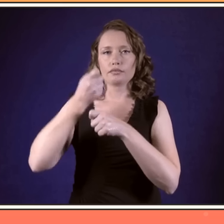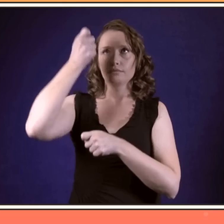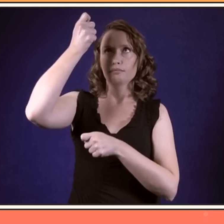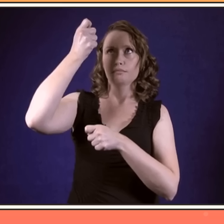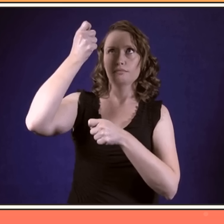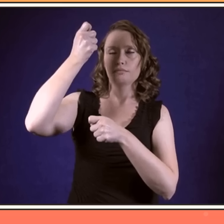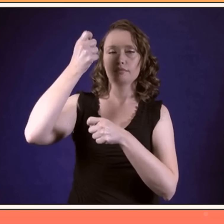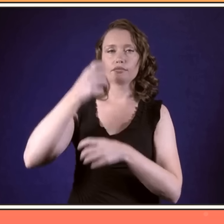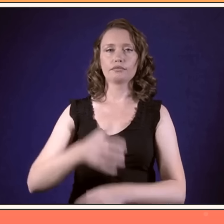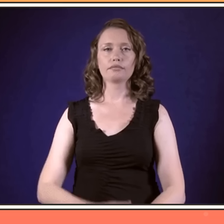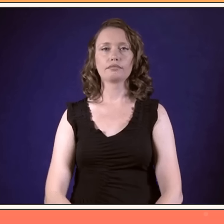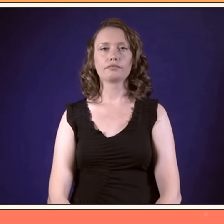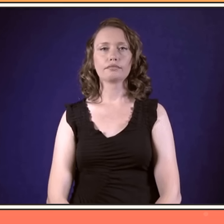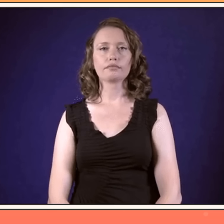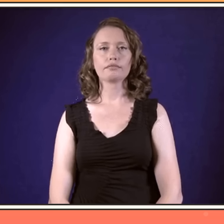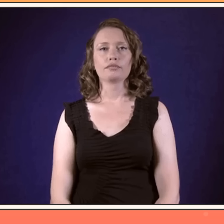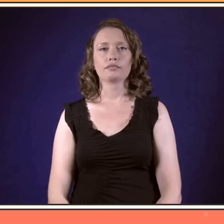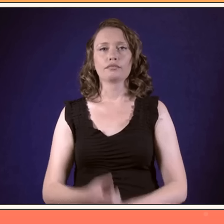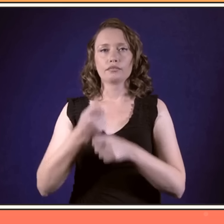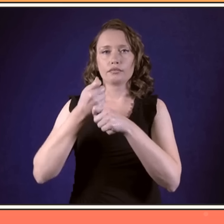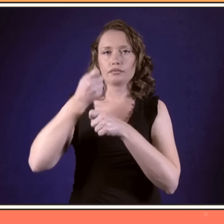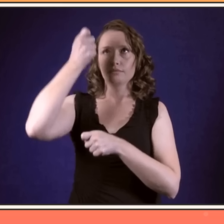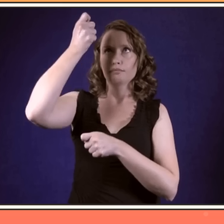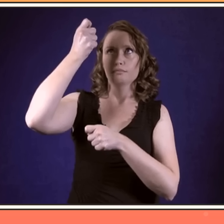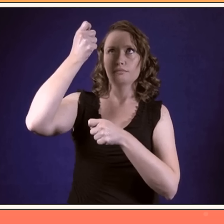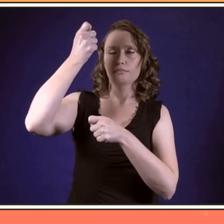Pop it open for rain or shade.